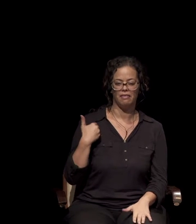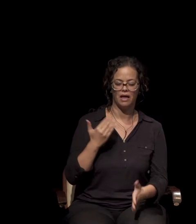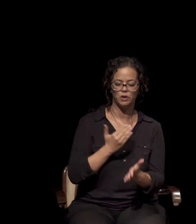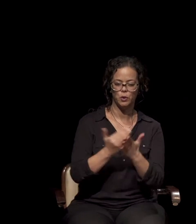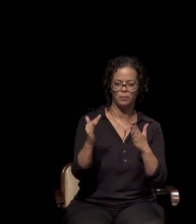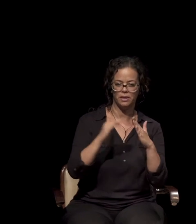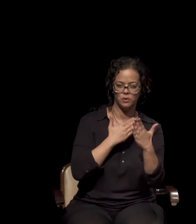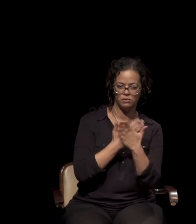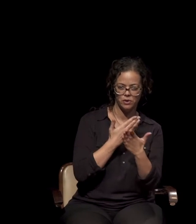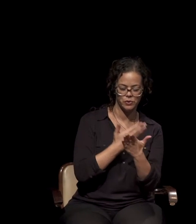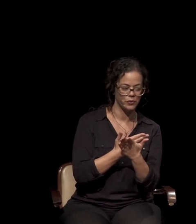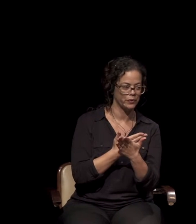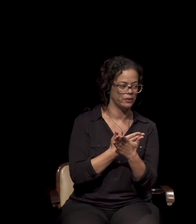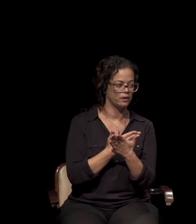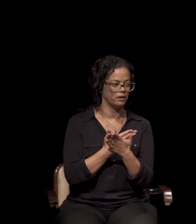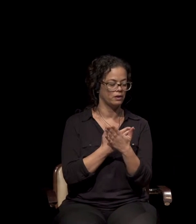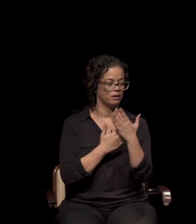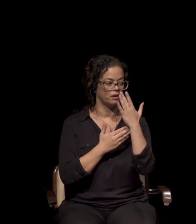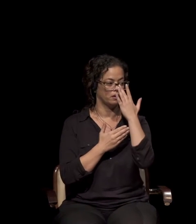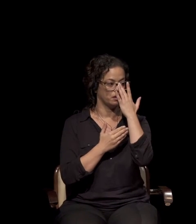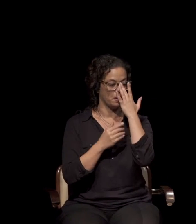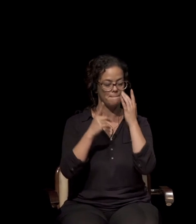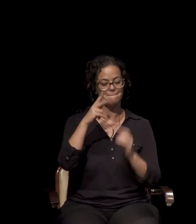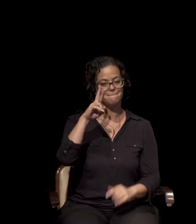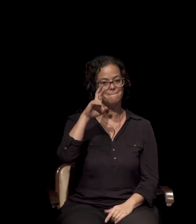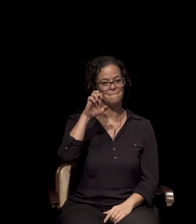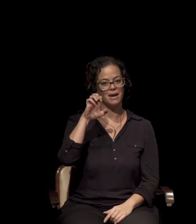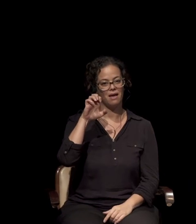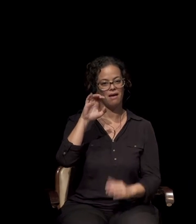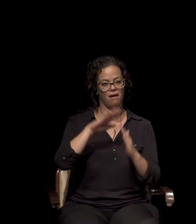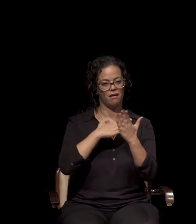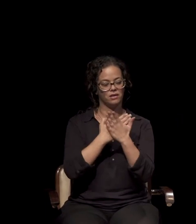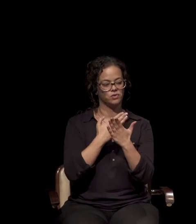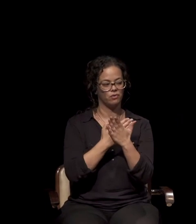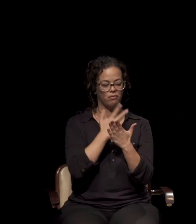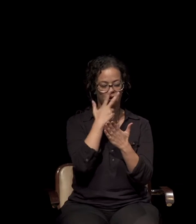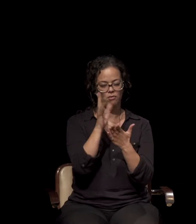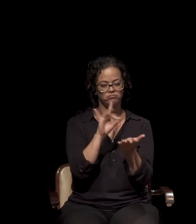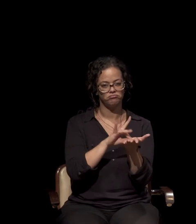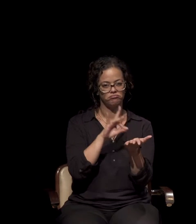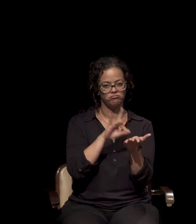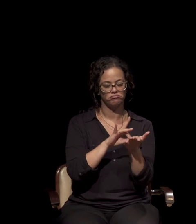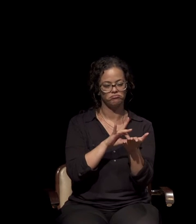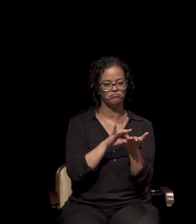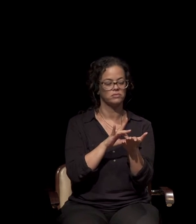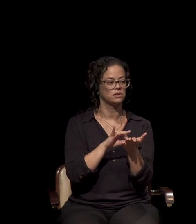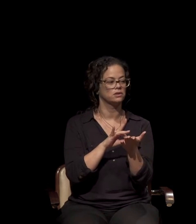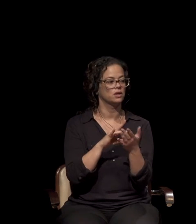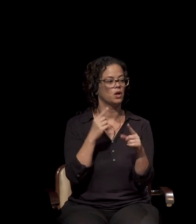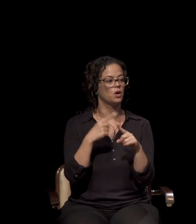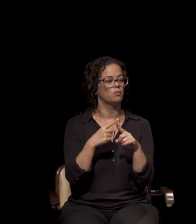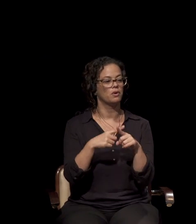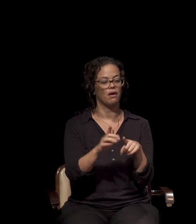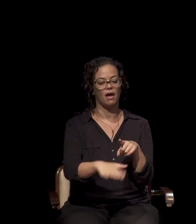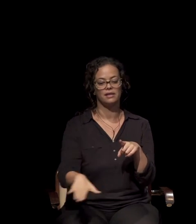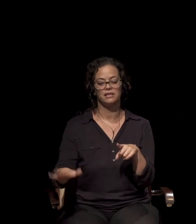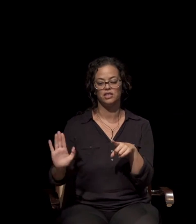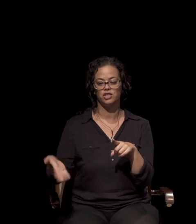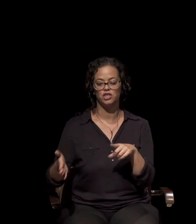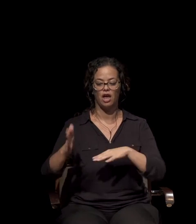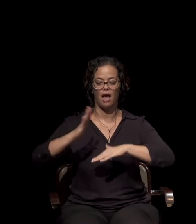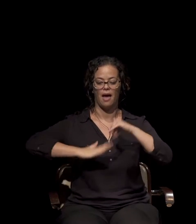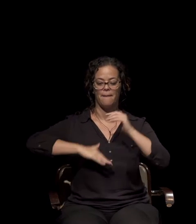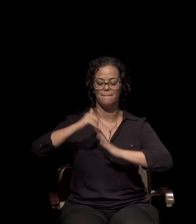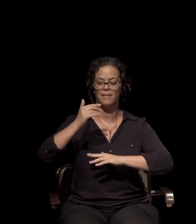is the case not because or not only because children have then acquired language skills and are thus deemed